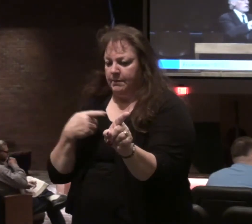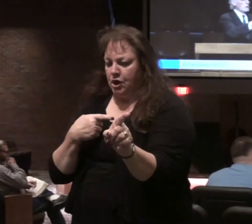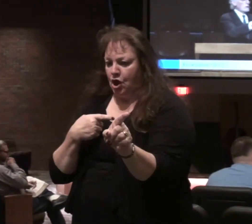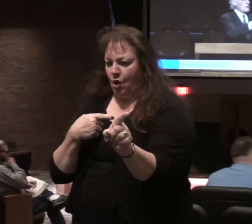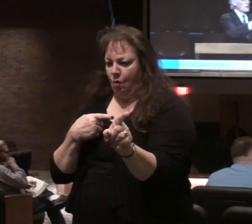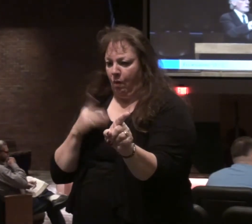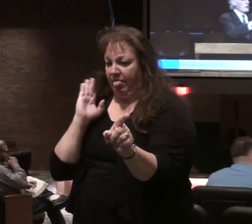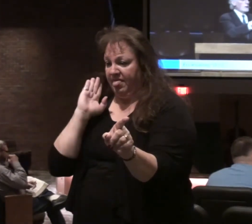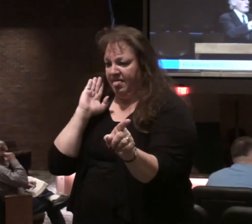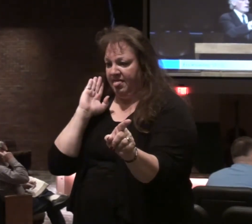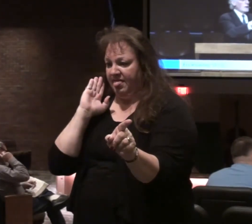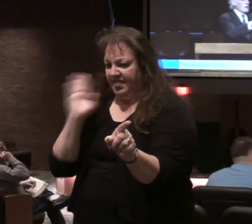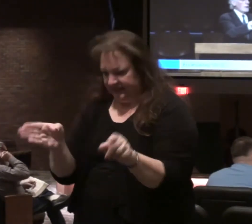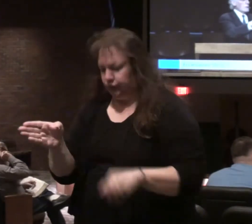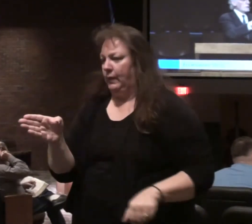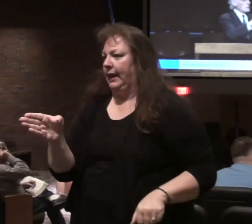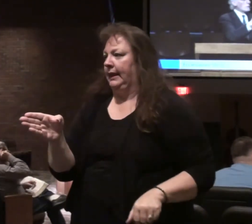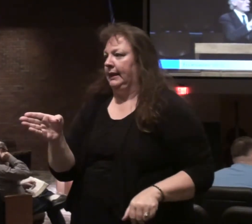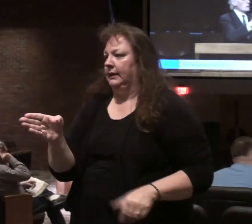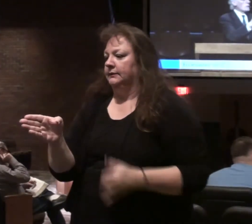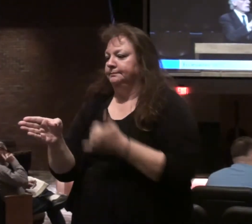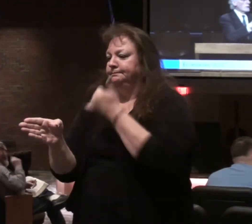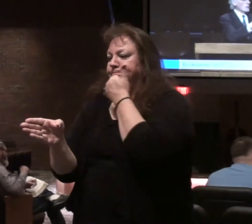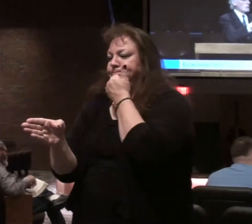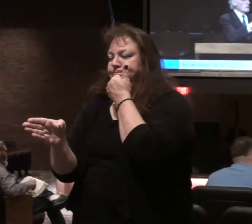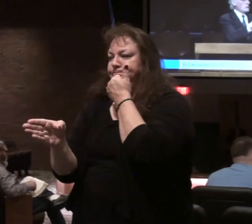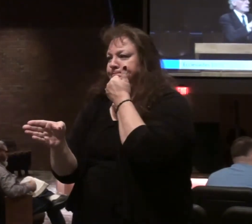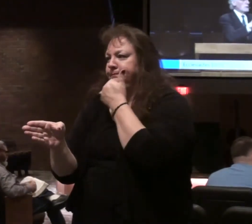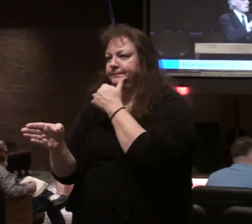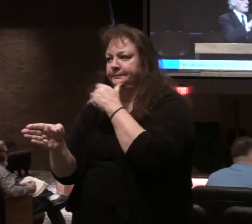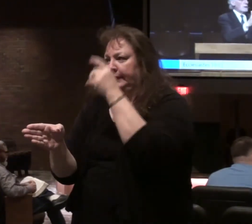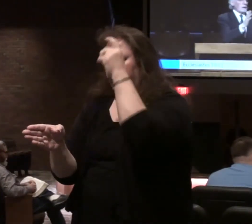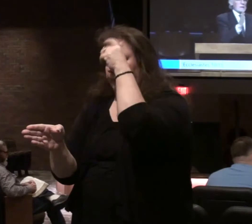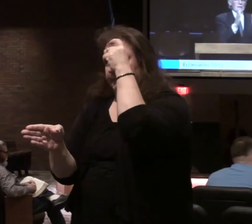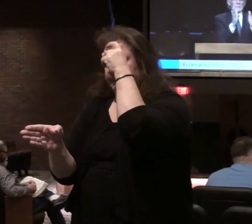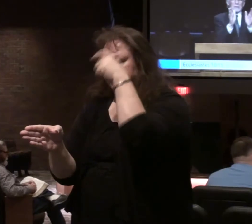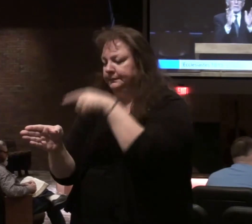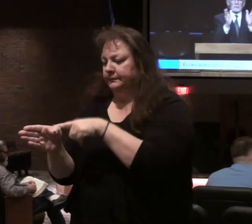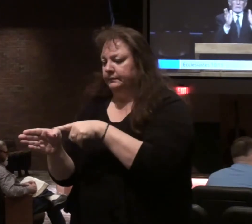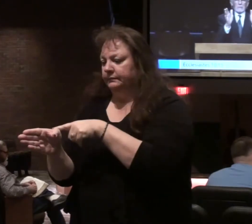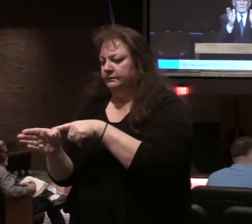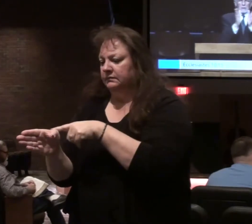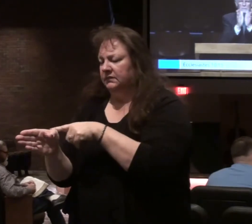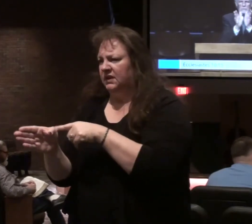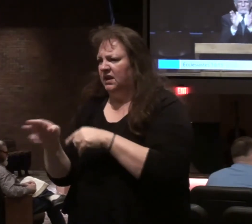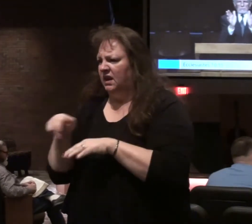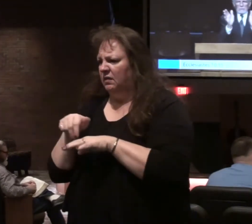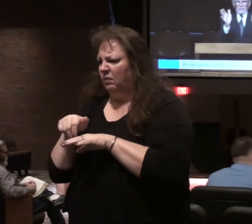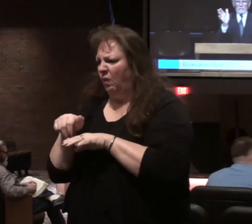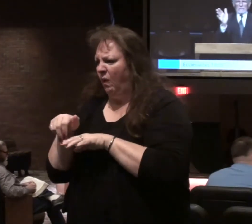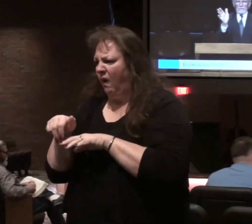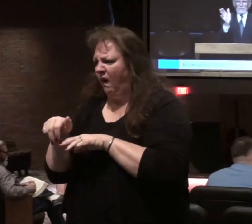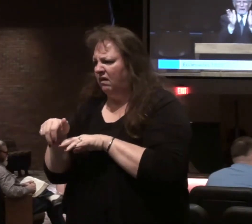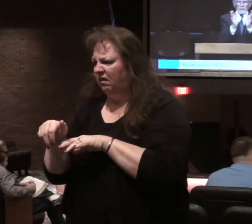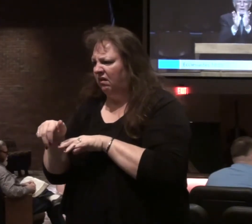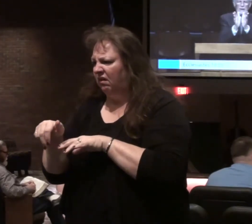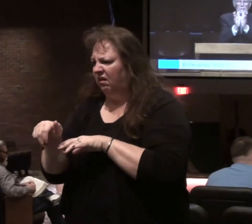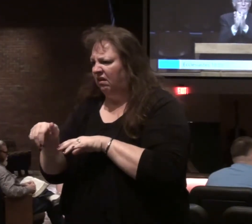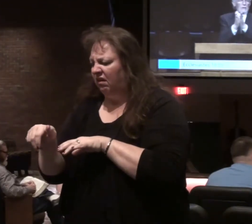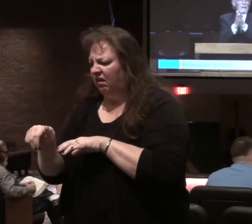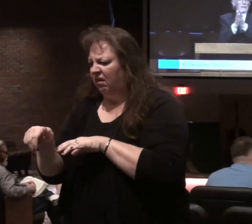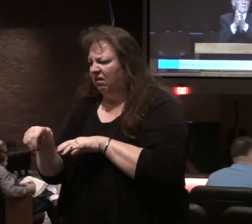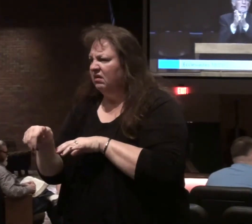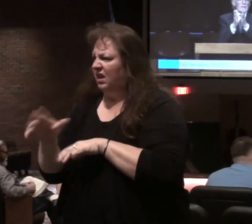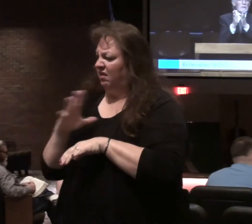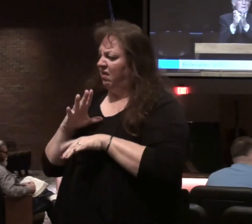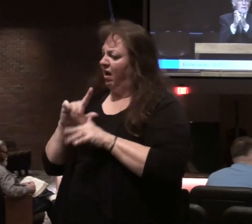road. And it wasn't the road of wisdom. He said, pretty soon I traveled that road and was getting further. It was